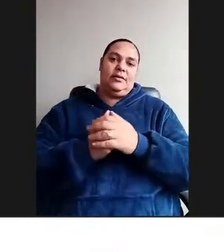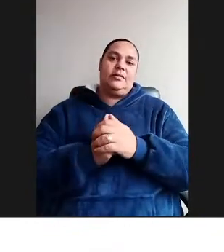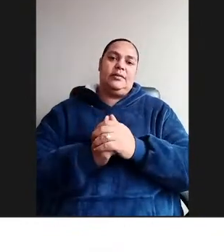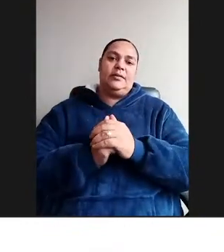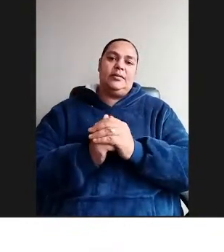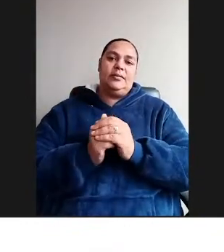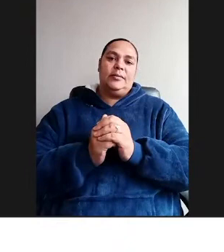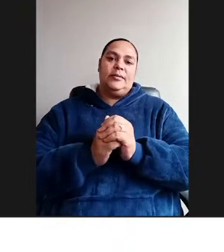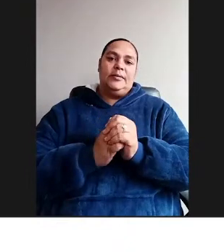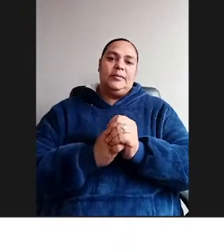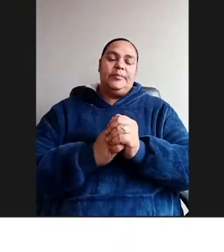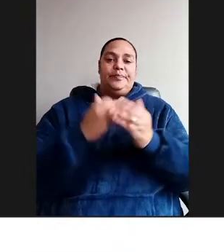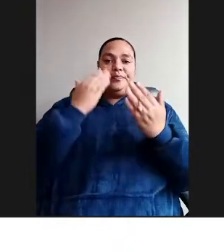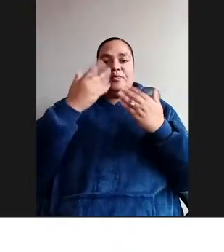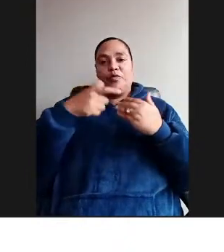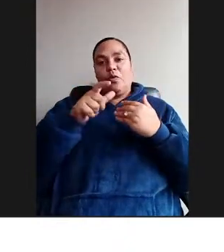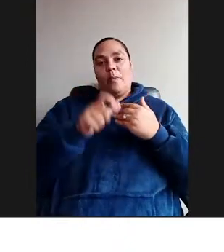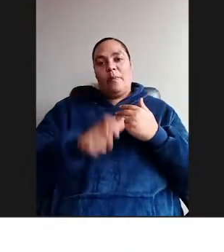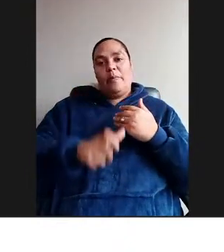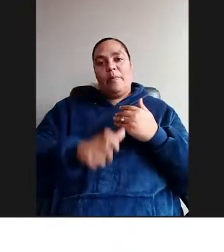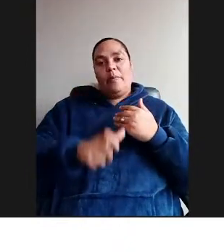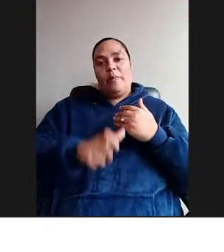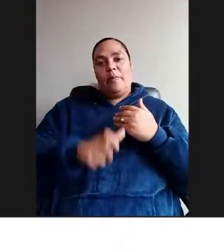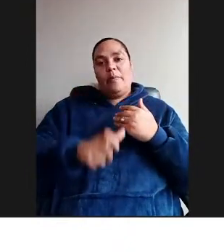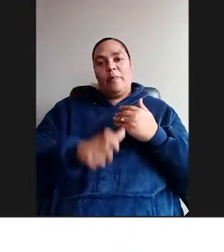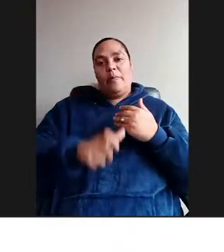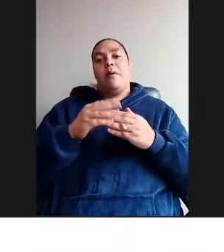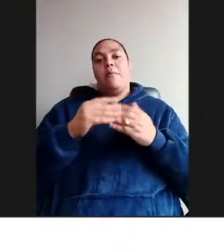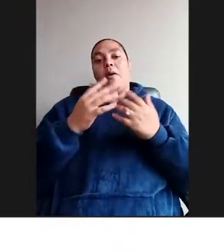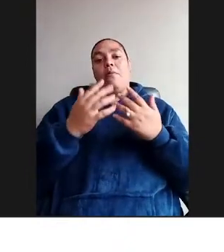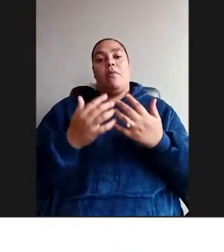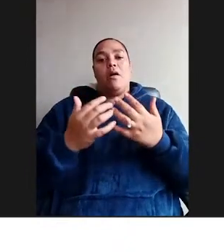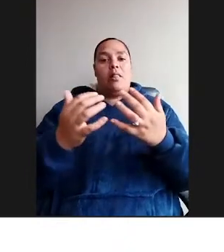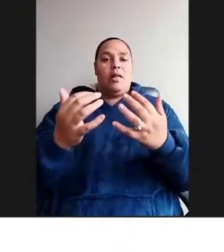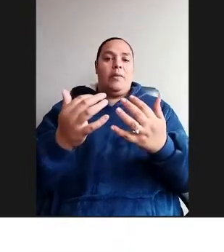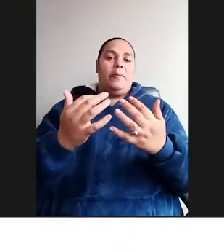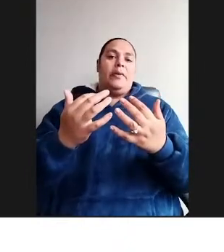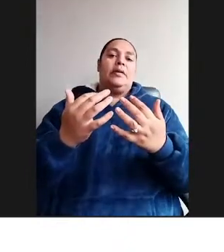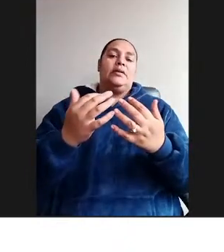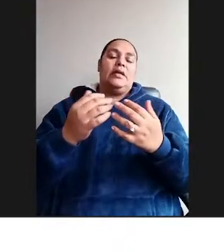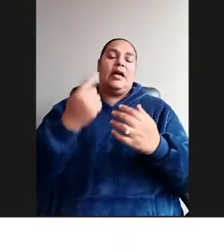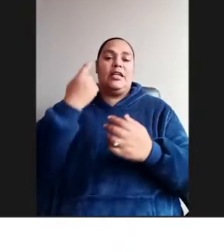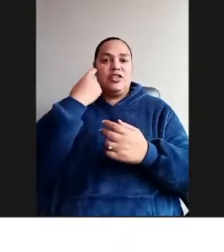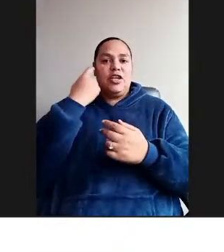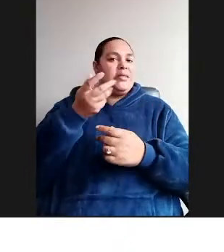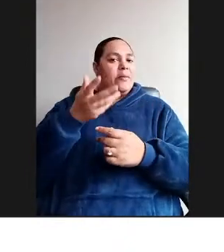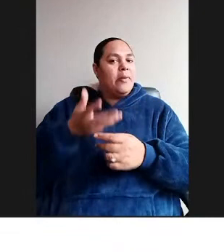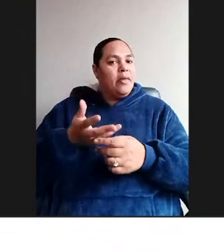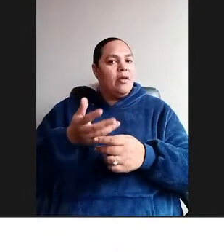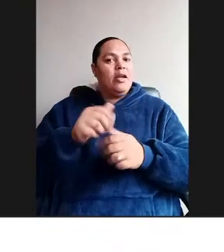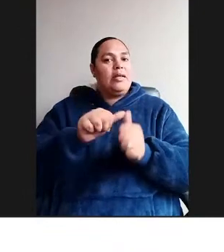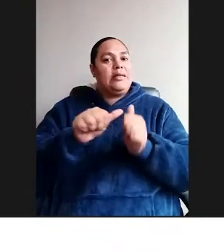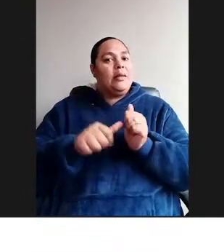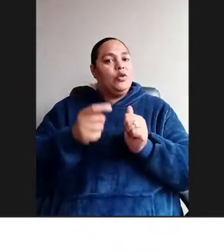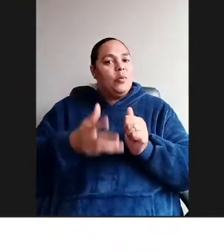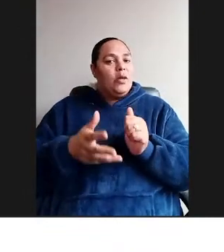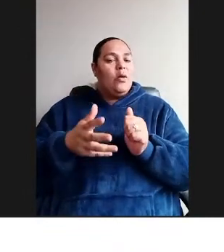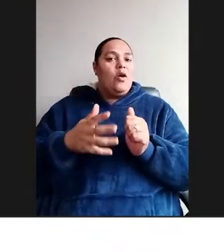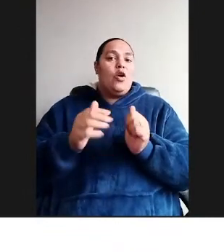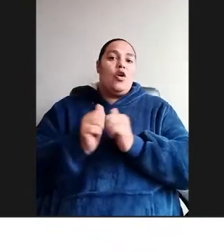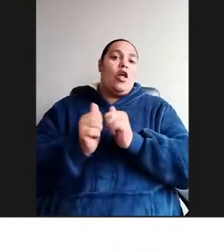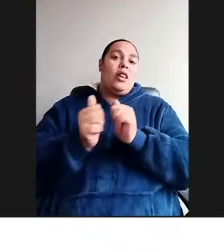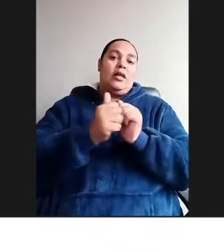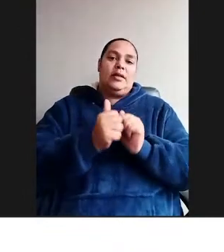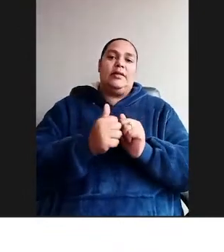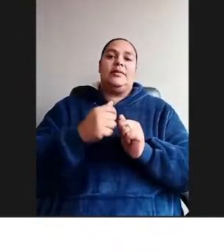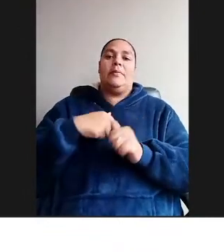Good morning, Chairperson, members of Parliament, Secretary, Speaker, Deputy Speaker, colleagues. Vernon